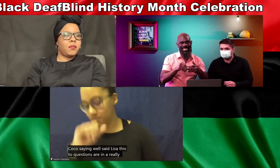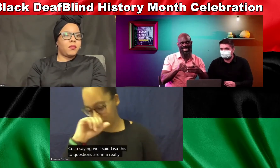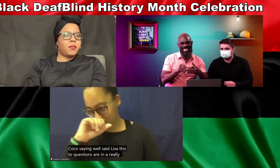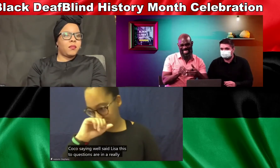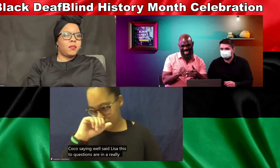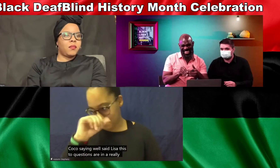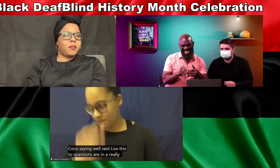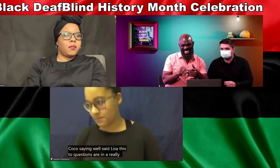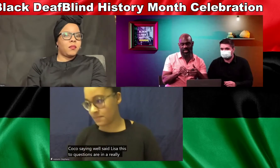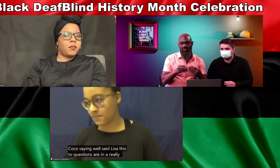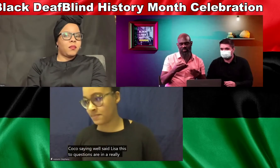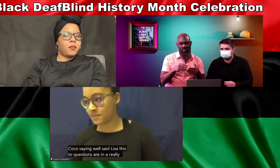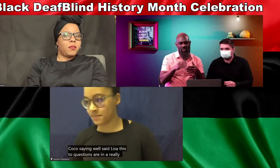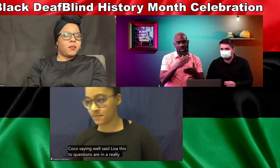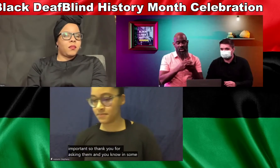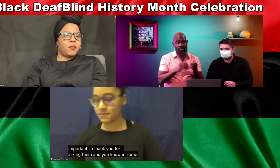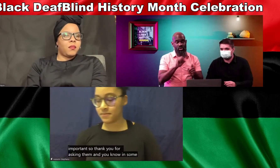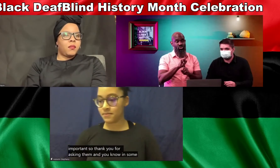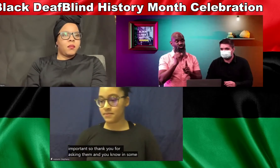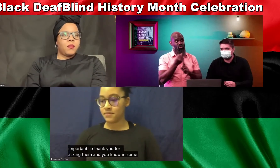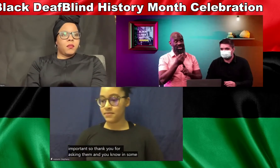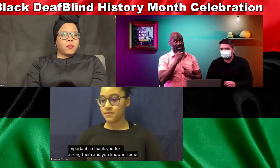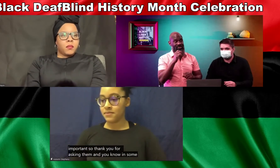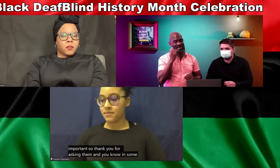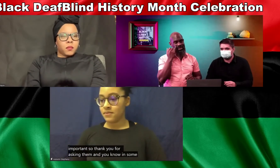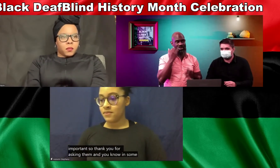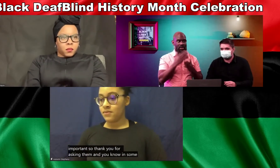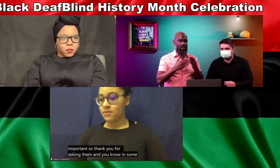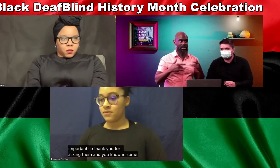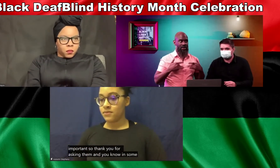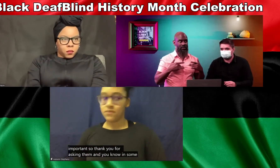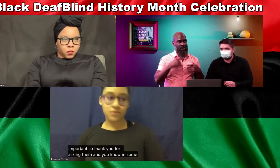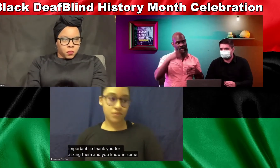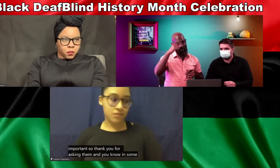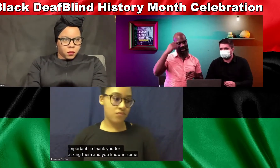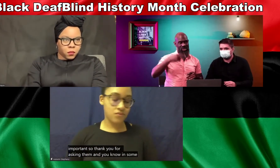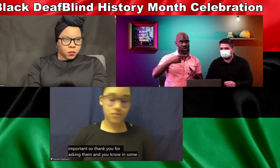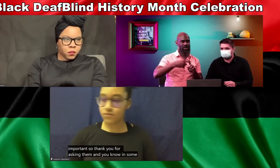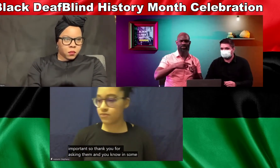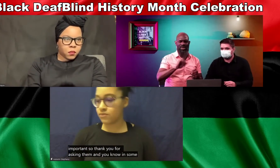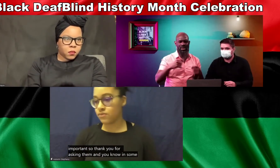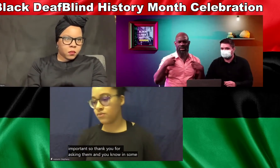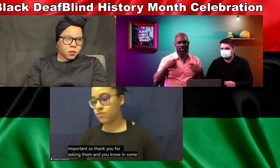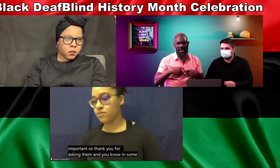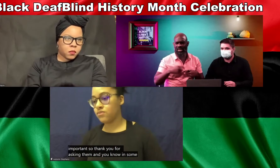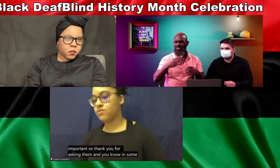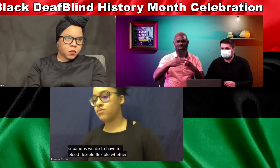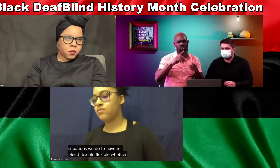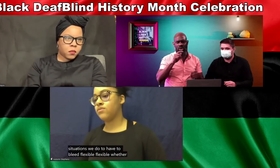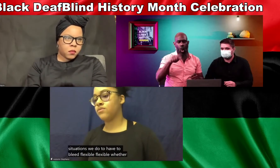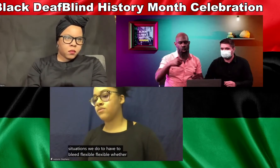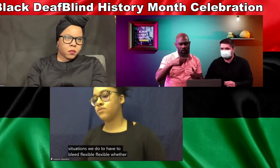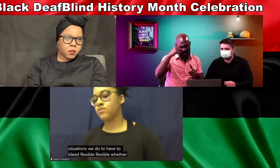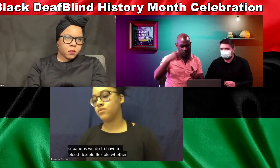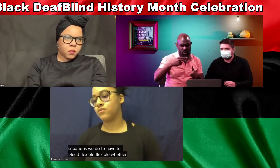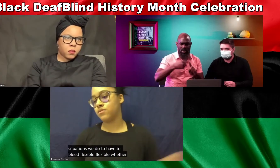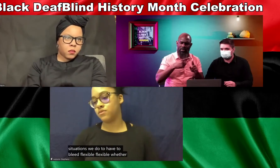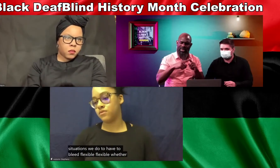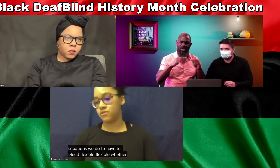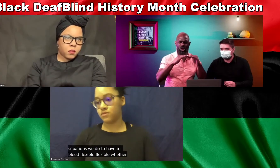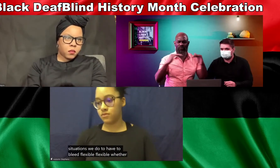some situations, we do just have to be flexible, whether we want to or not. I